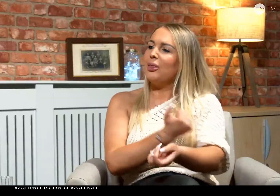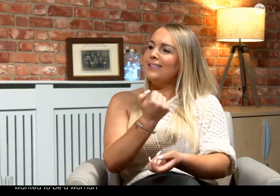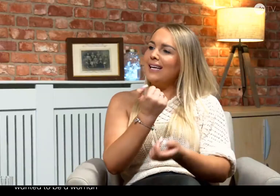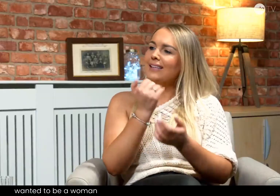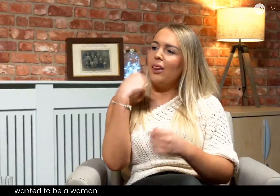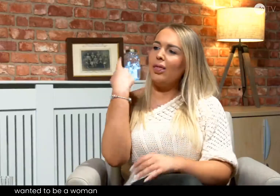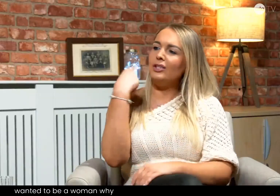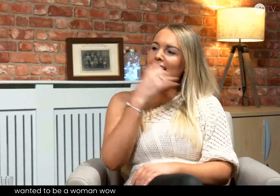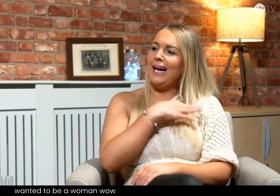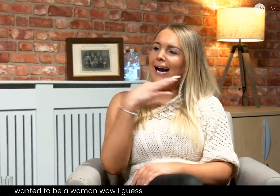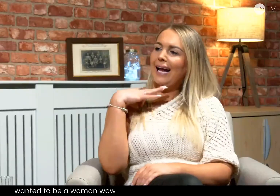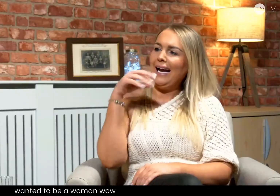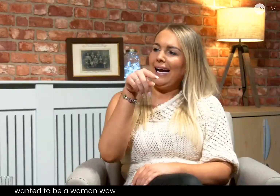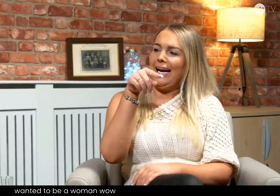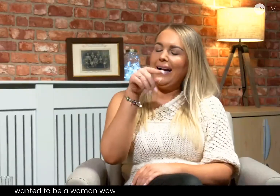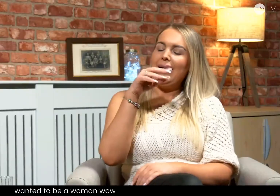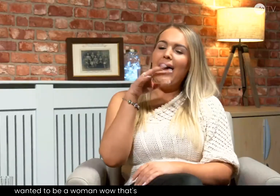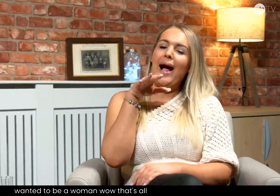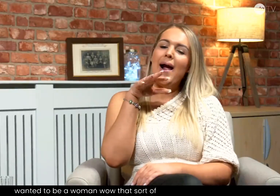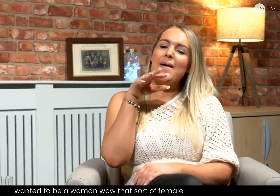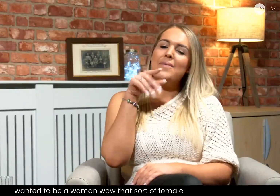that sort of female identity inside you, right?